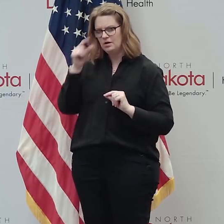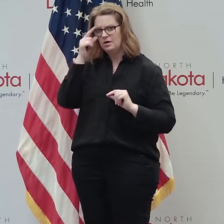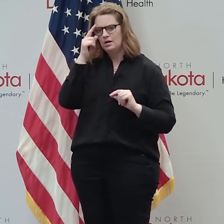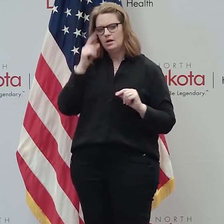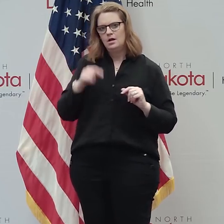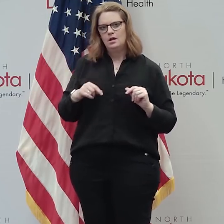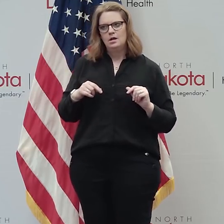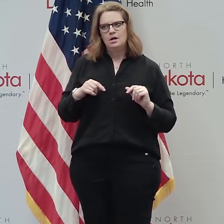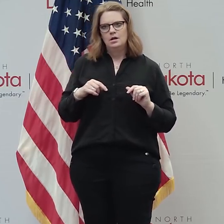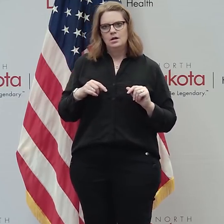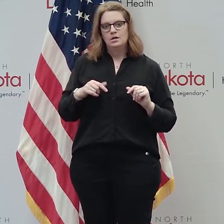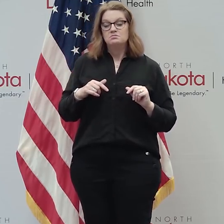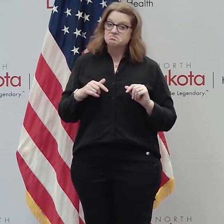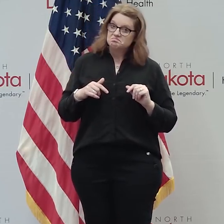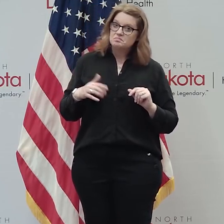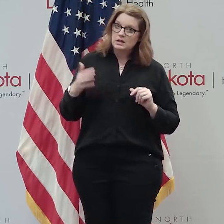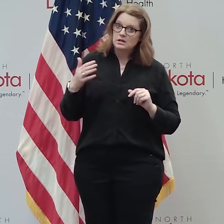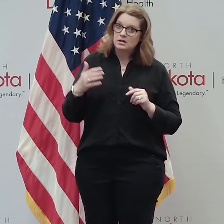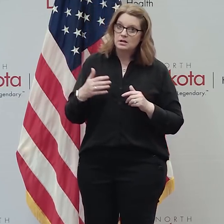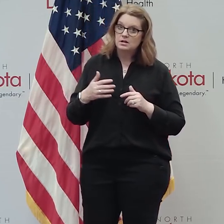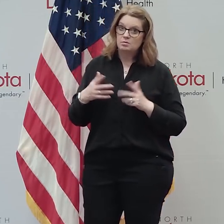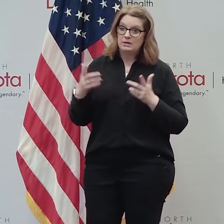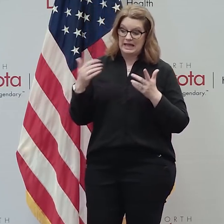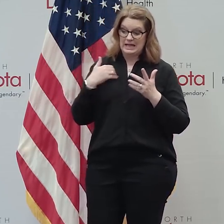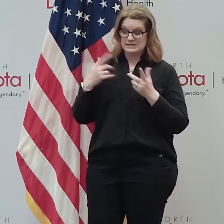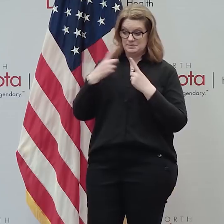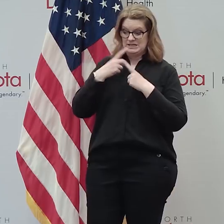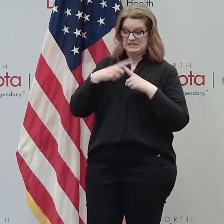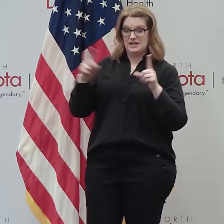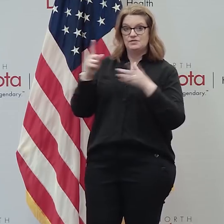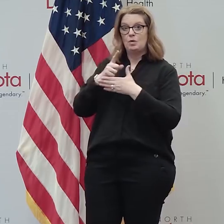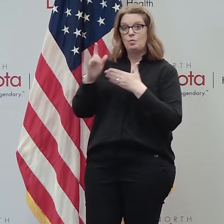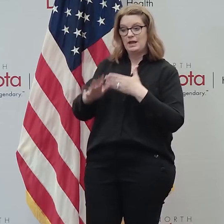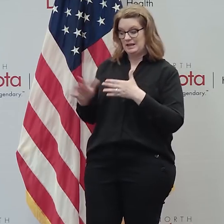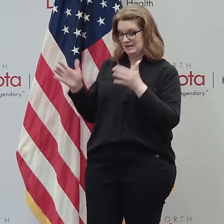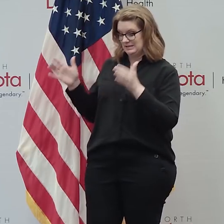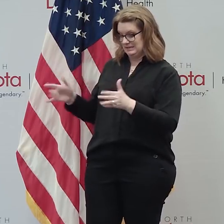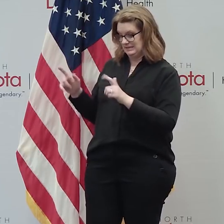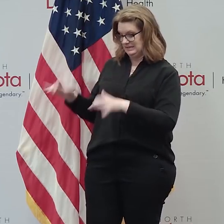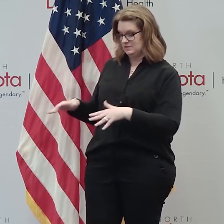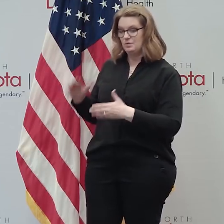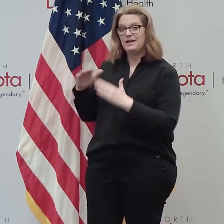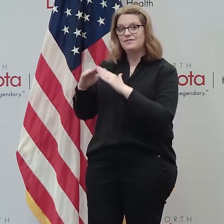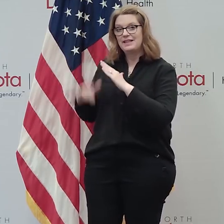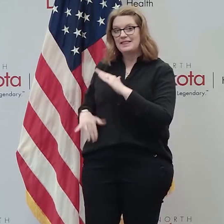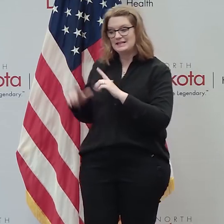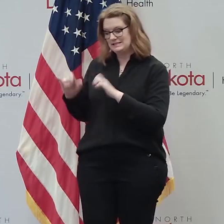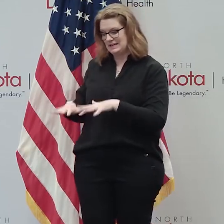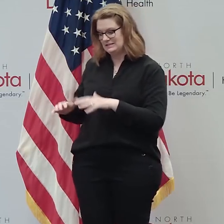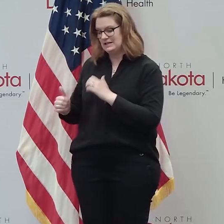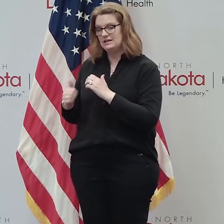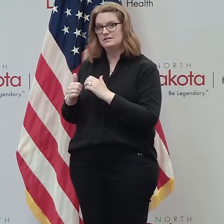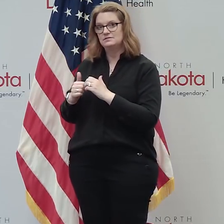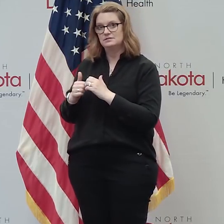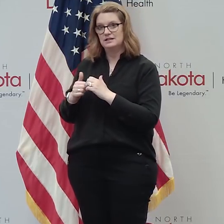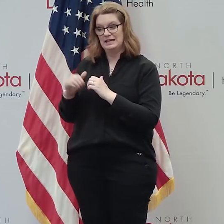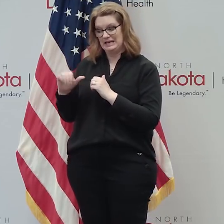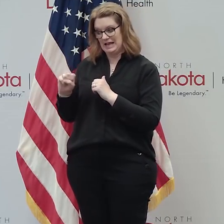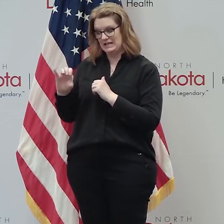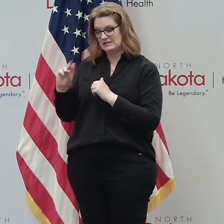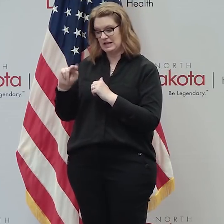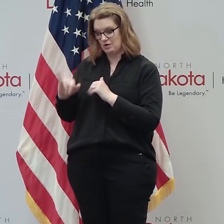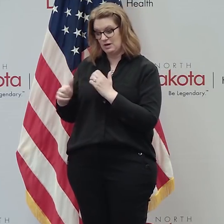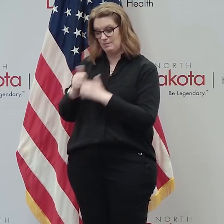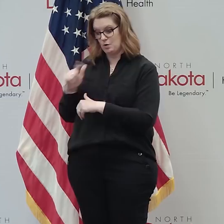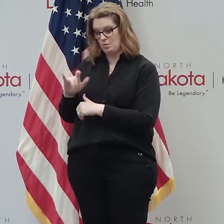fact that we did hold some successful weekend mass testings, we've done actually less testing in Cass County per capita than we have in other places.